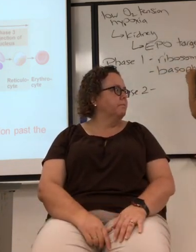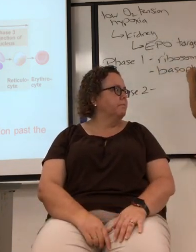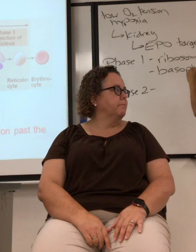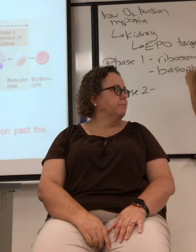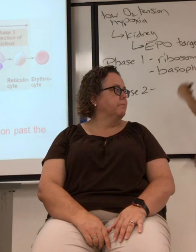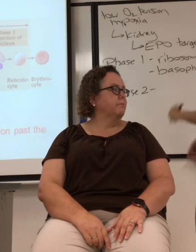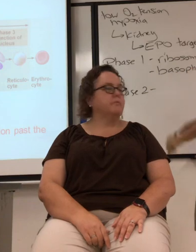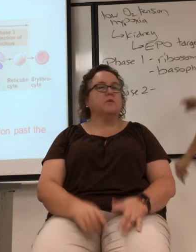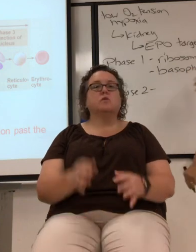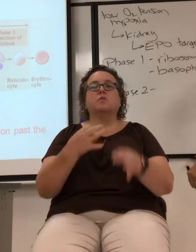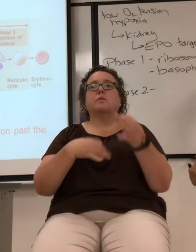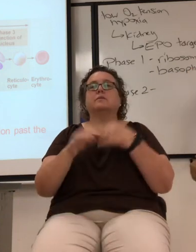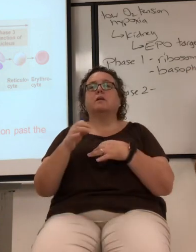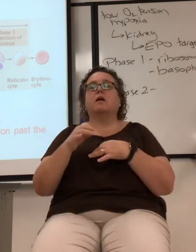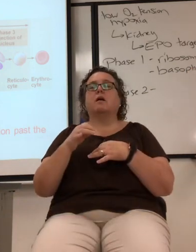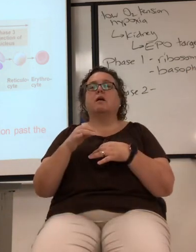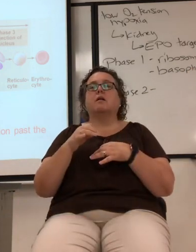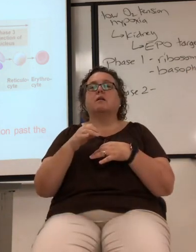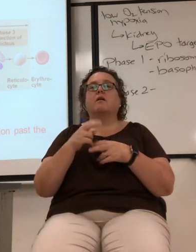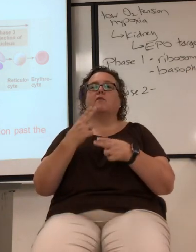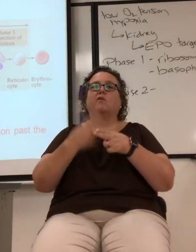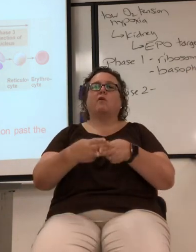So instead of calling them